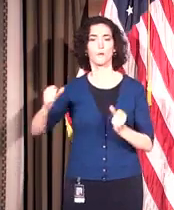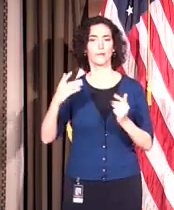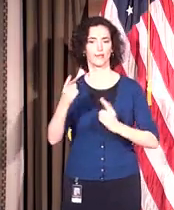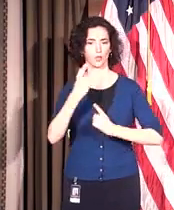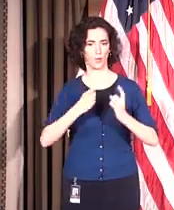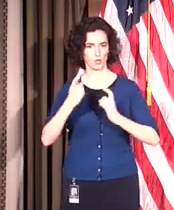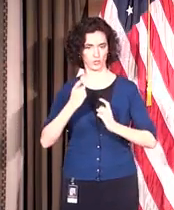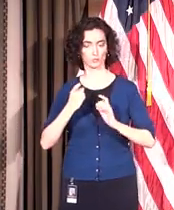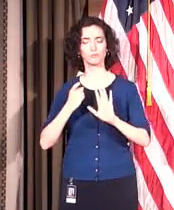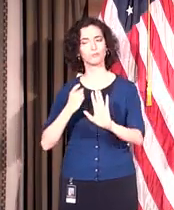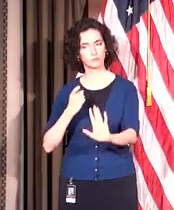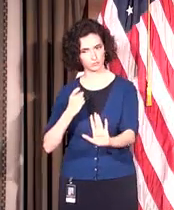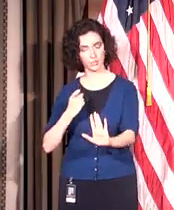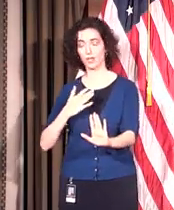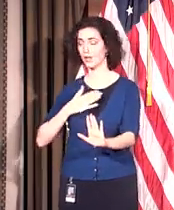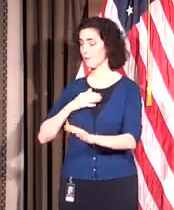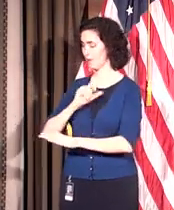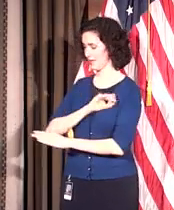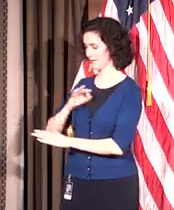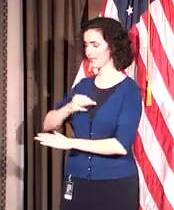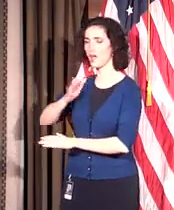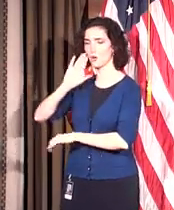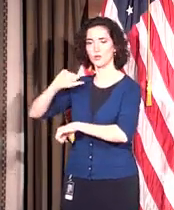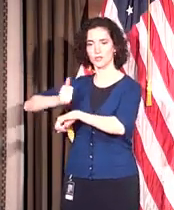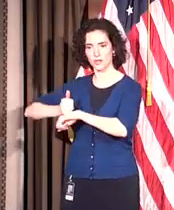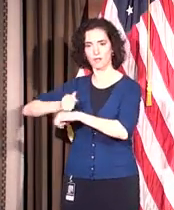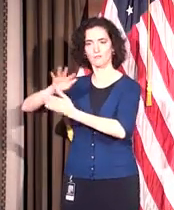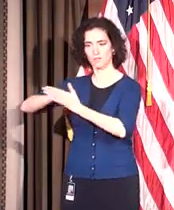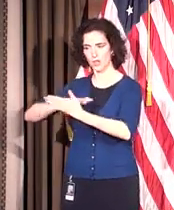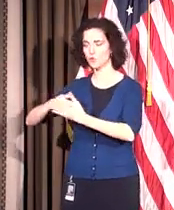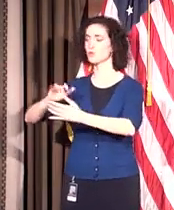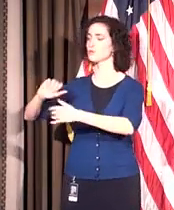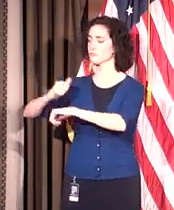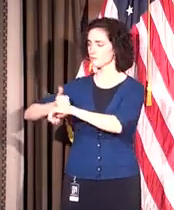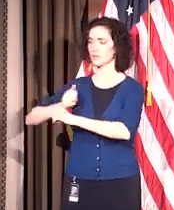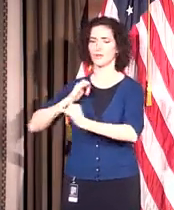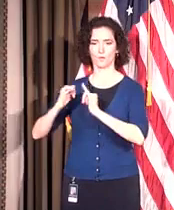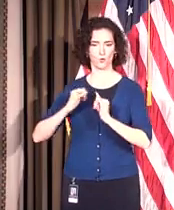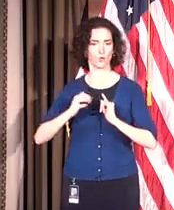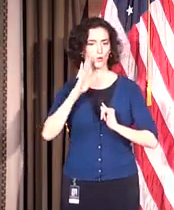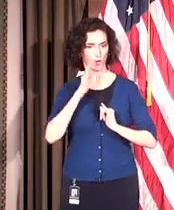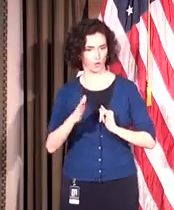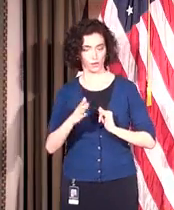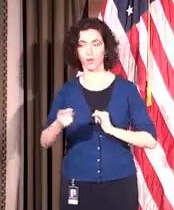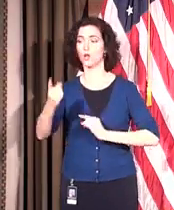will be coordinating interviews with you so that we can answer your questions.